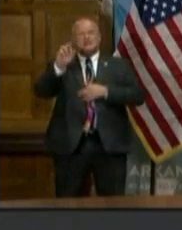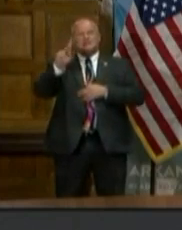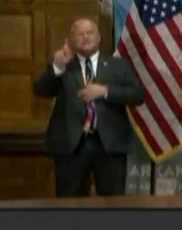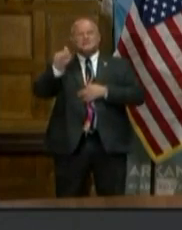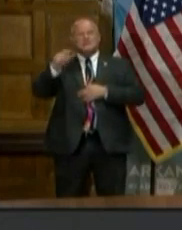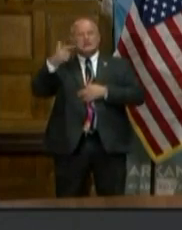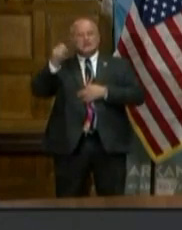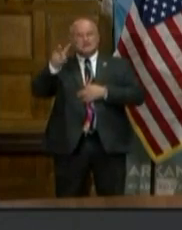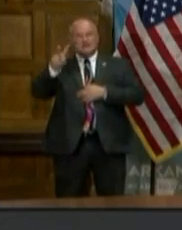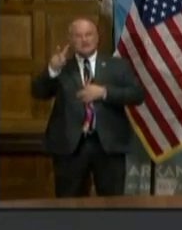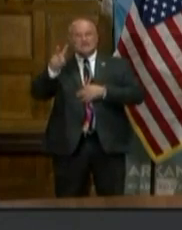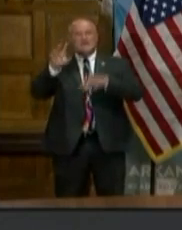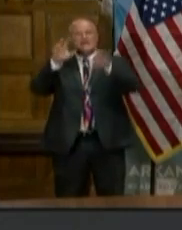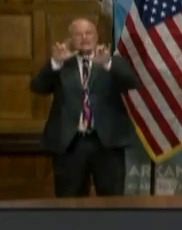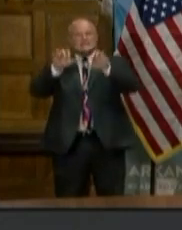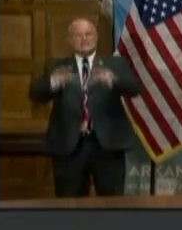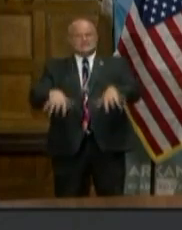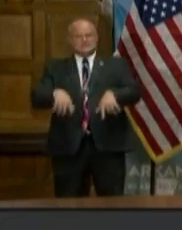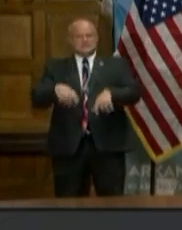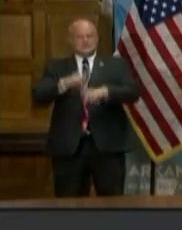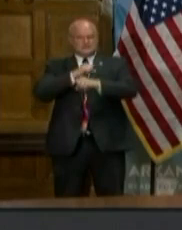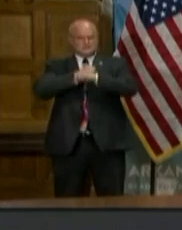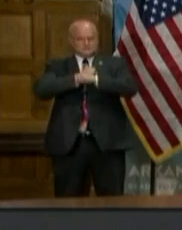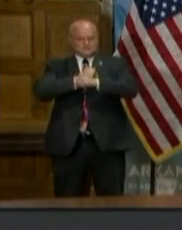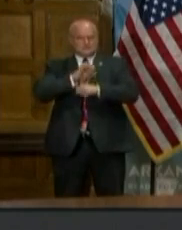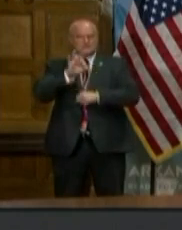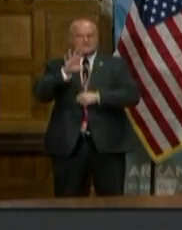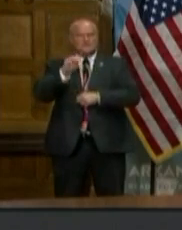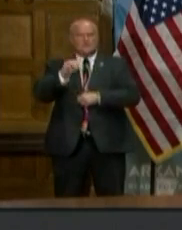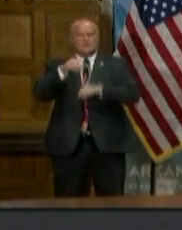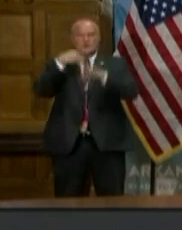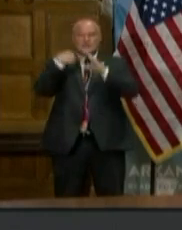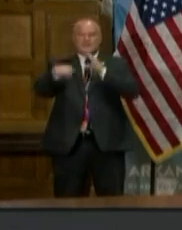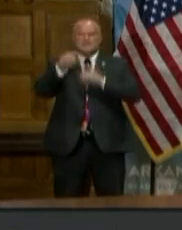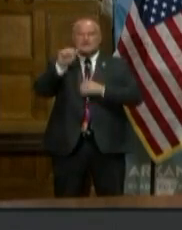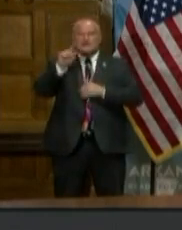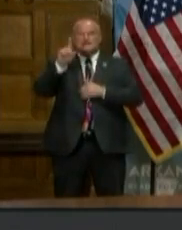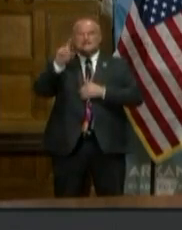dws.arkansas.gov and complete the secure form. Or you can send an email to